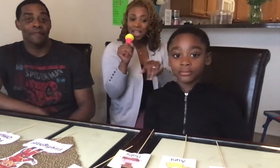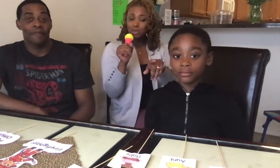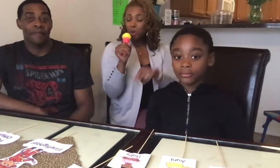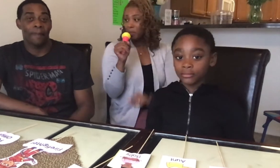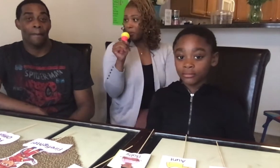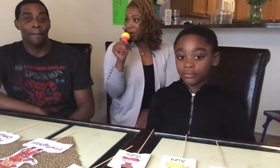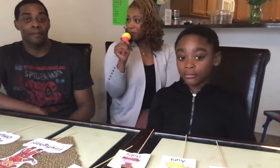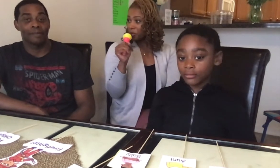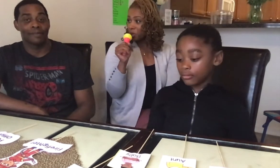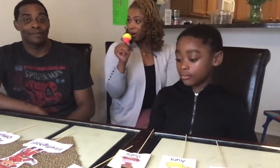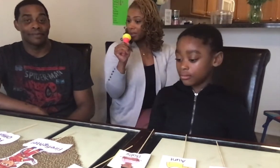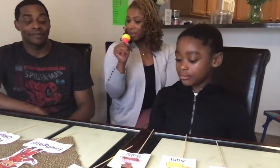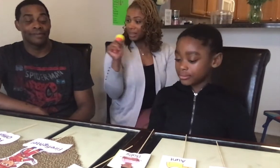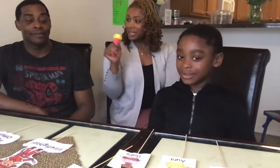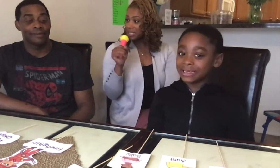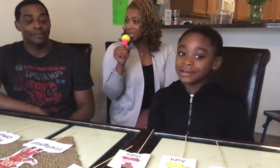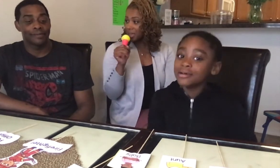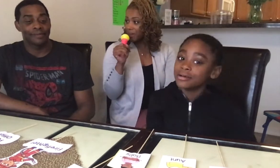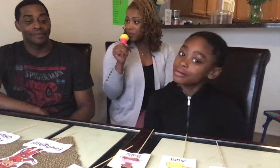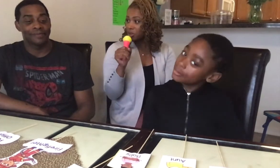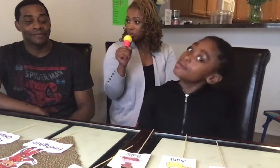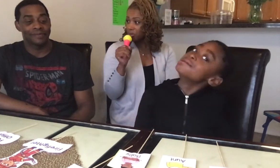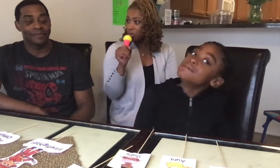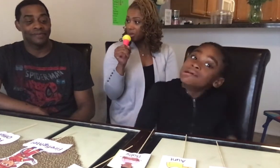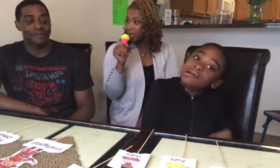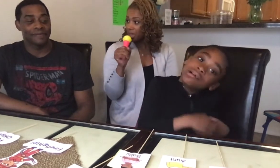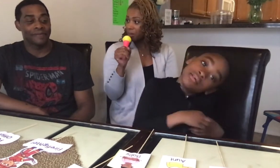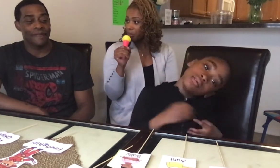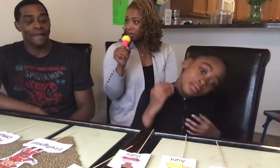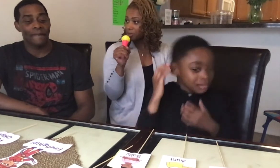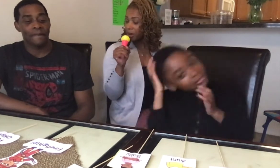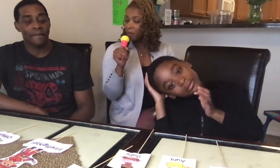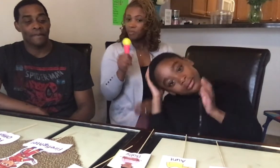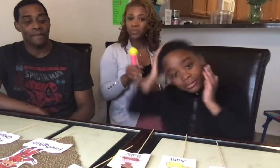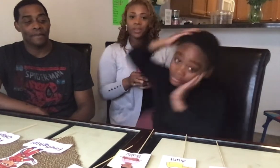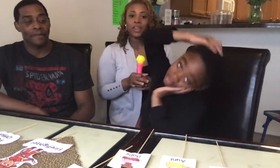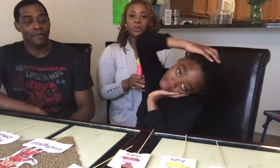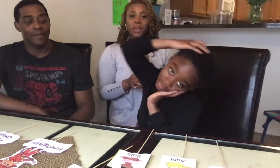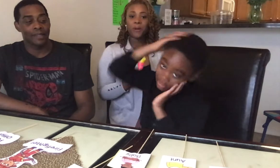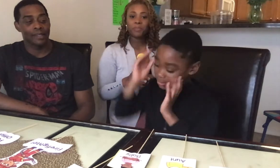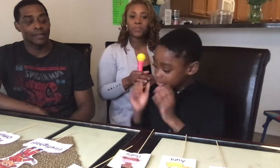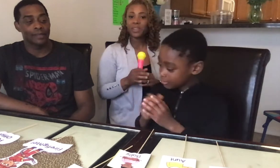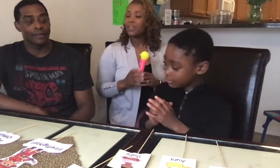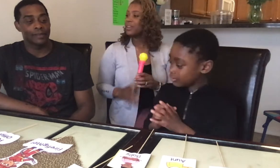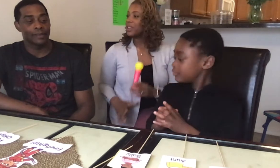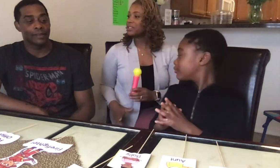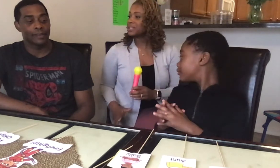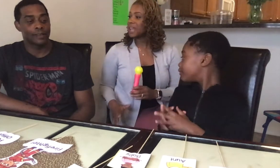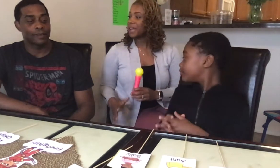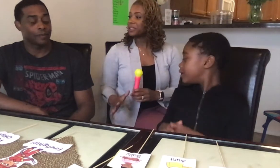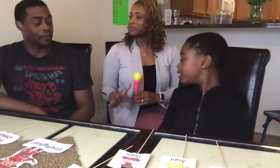1 point for Jordan. Let's see if you can get a point as well. Here we go. Here's the sign.